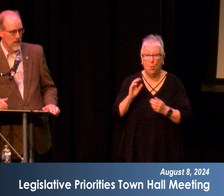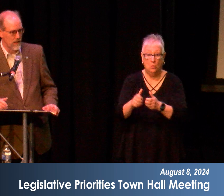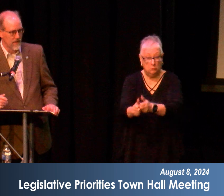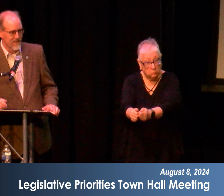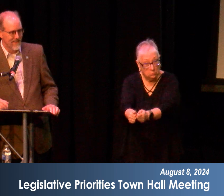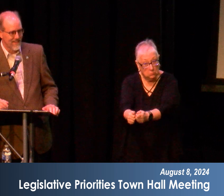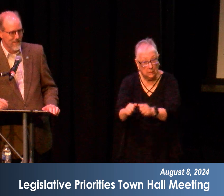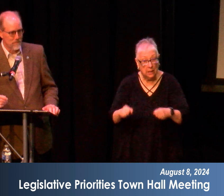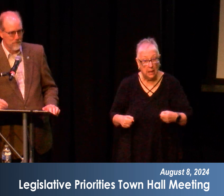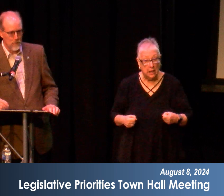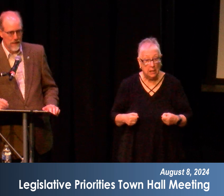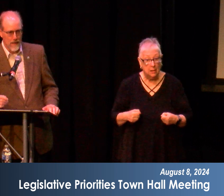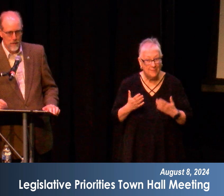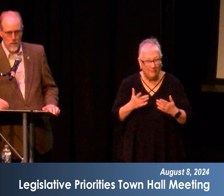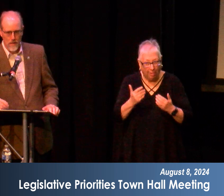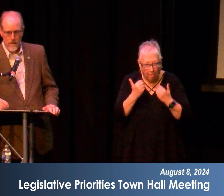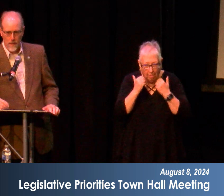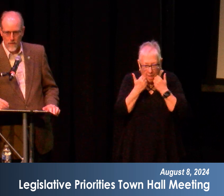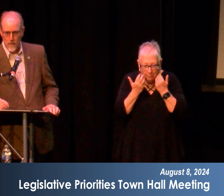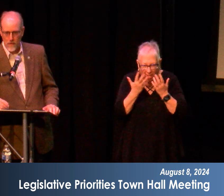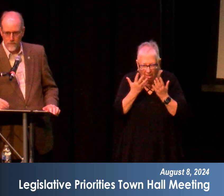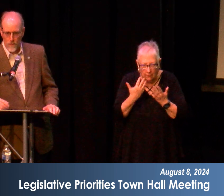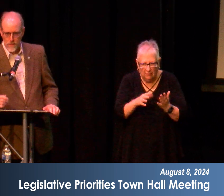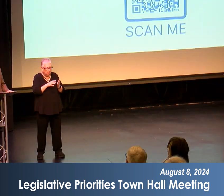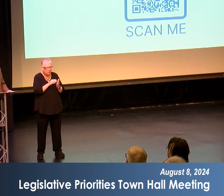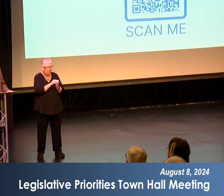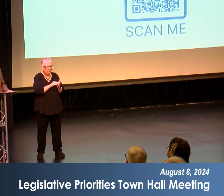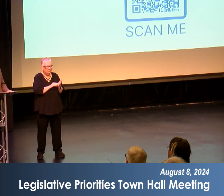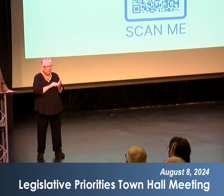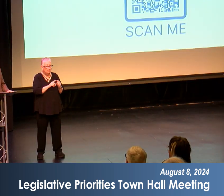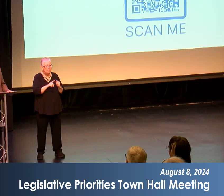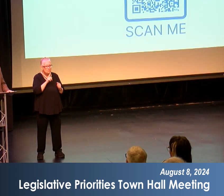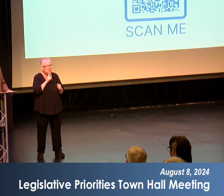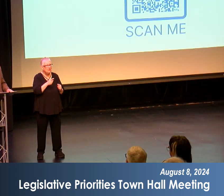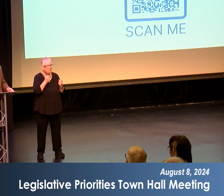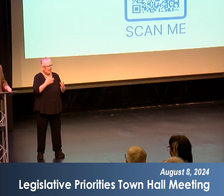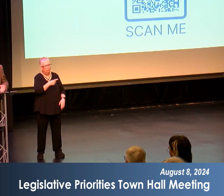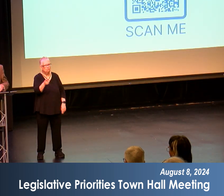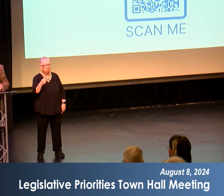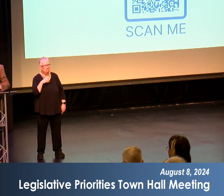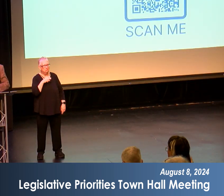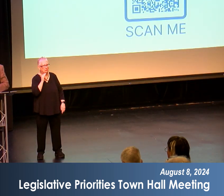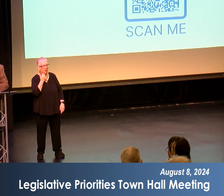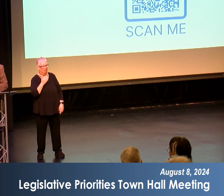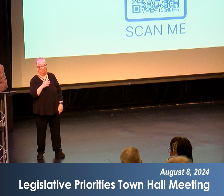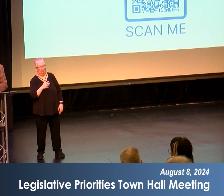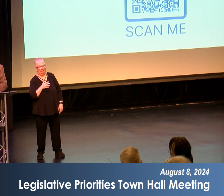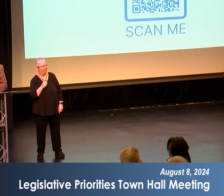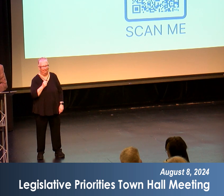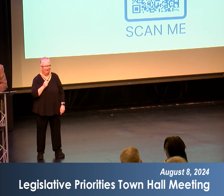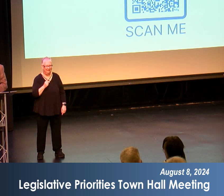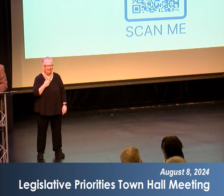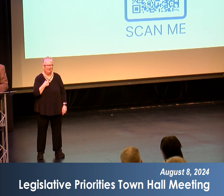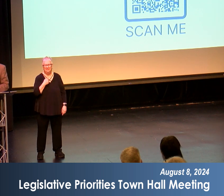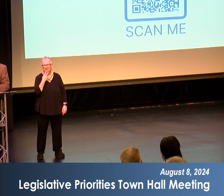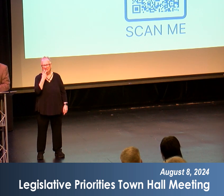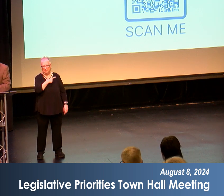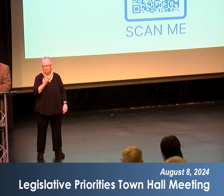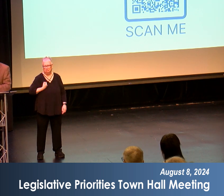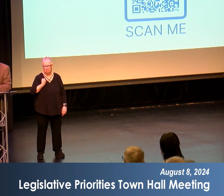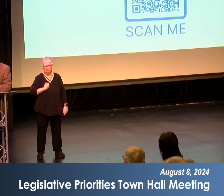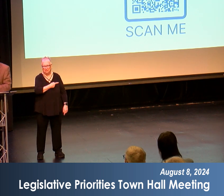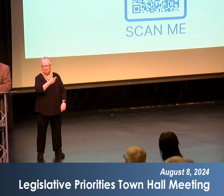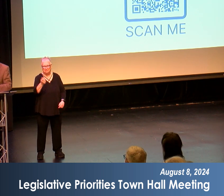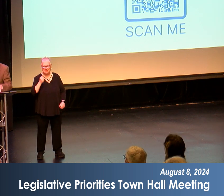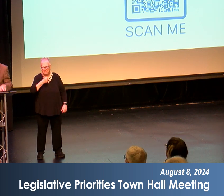are shy. You might not be ready to come to the microphone and speak your mind. But we're here to listen today. I'm going to